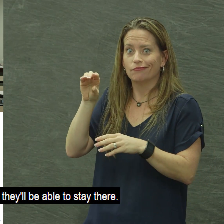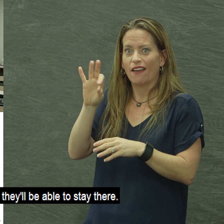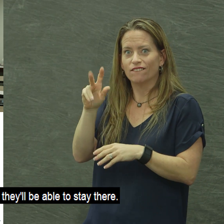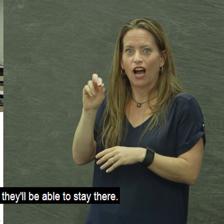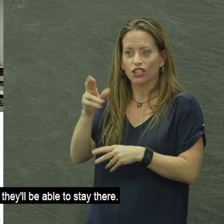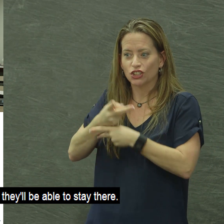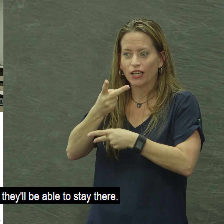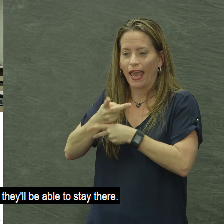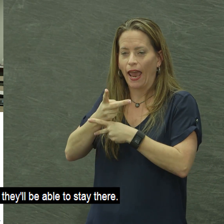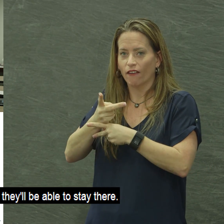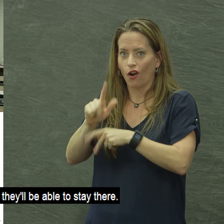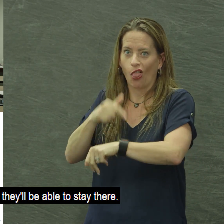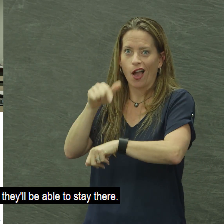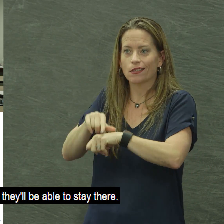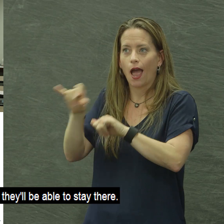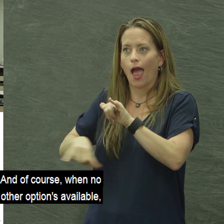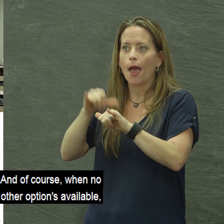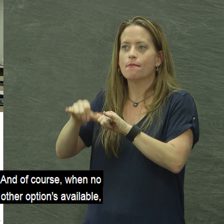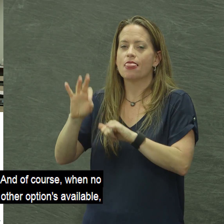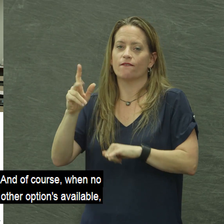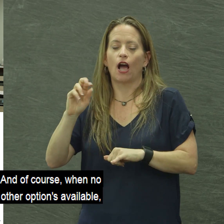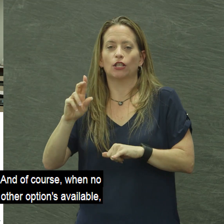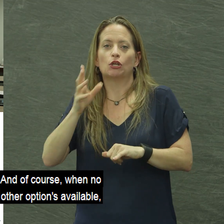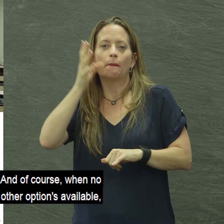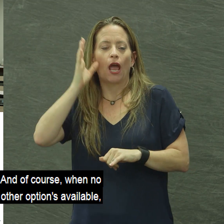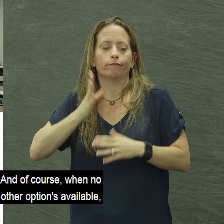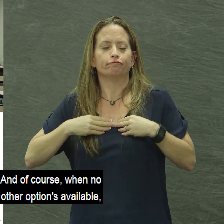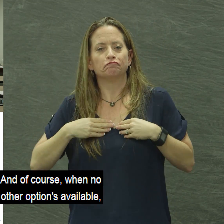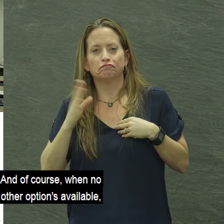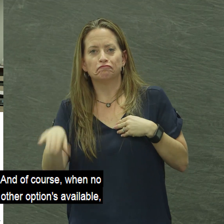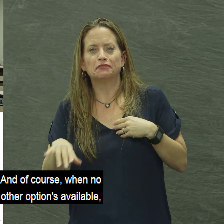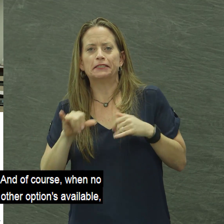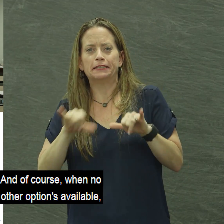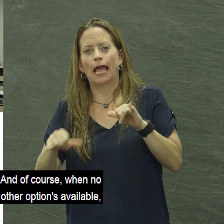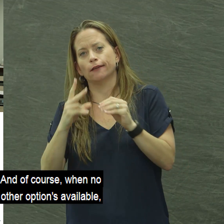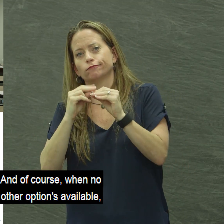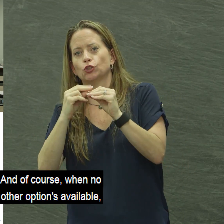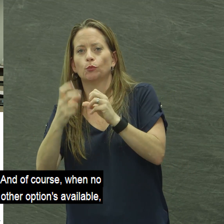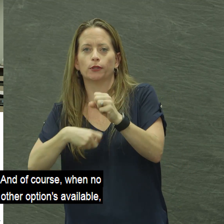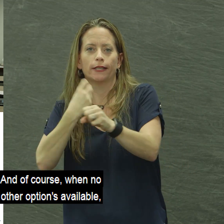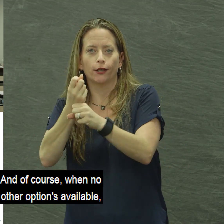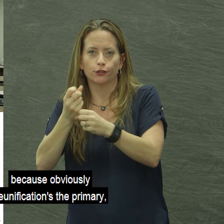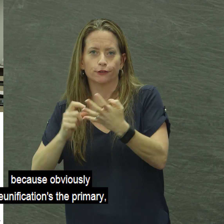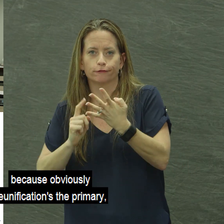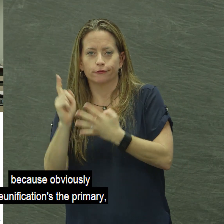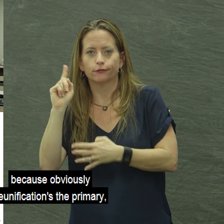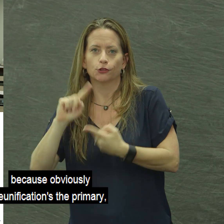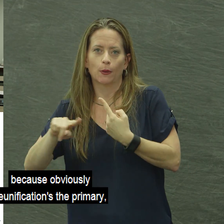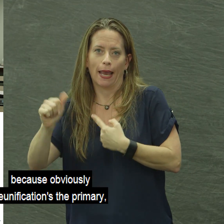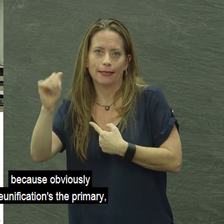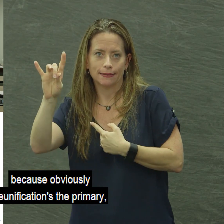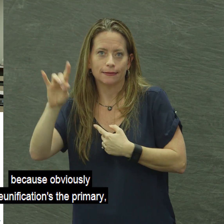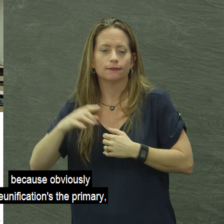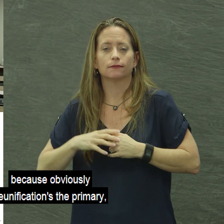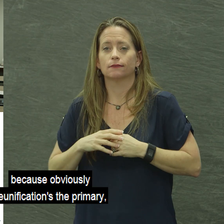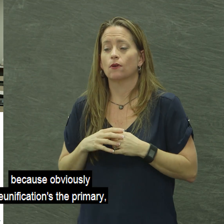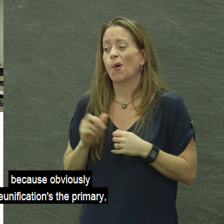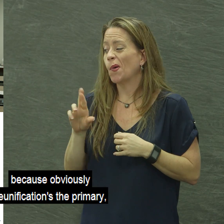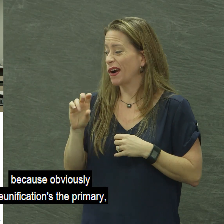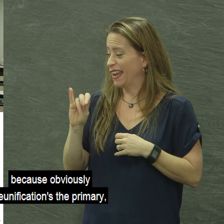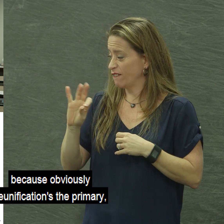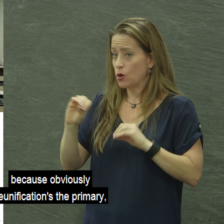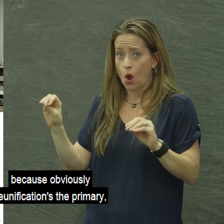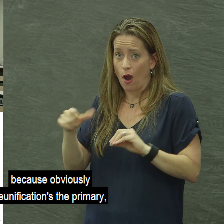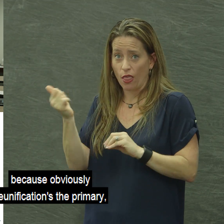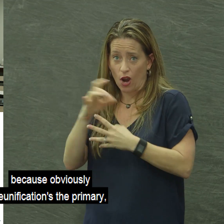that they'll be able to stay there. And, of course, when no other options available, because obviously